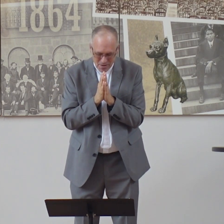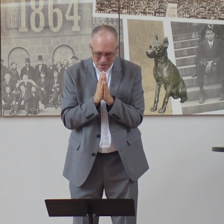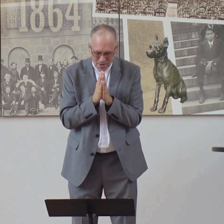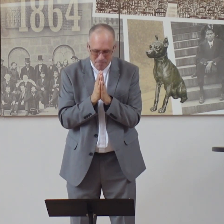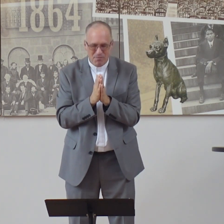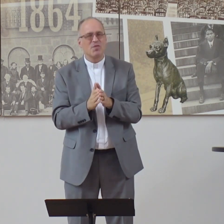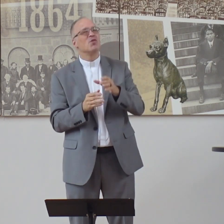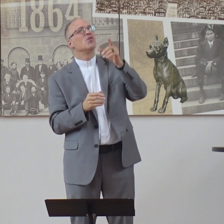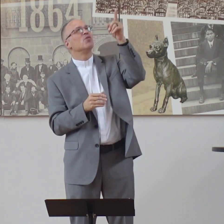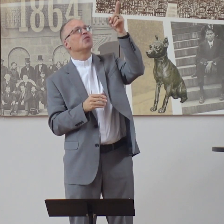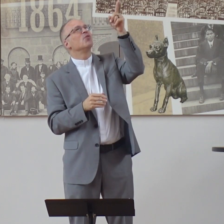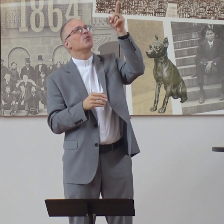prayer.